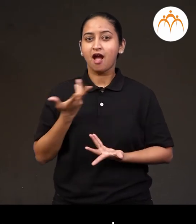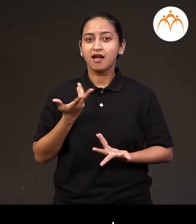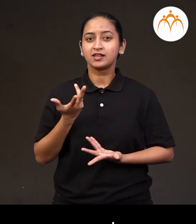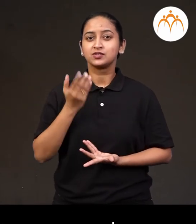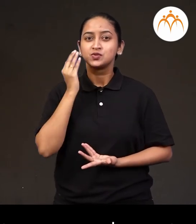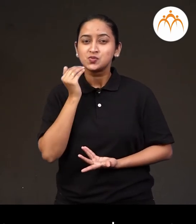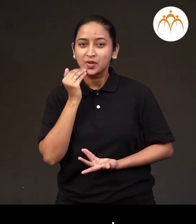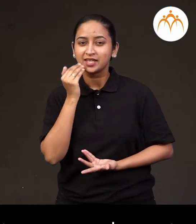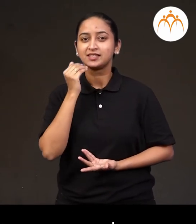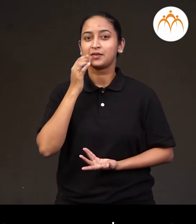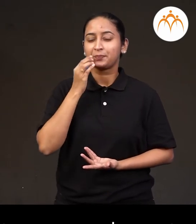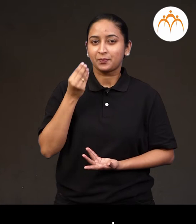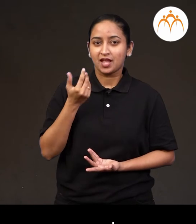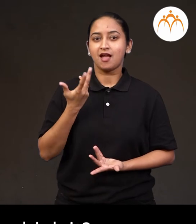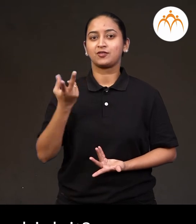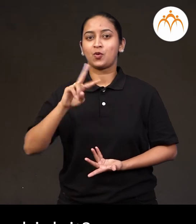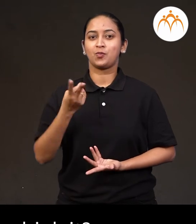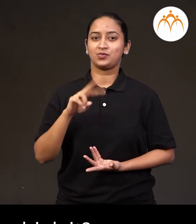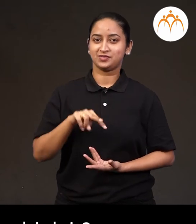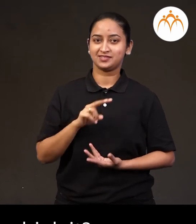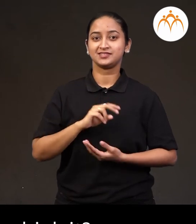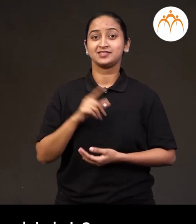sweet. Would you like to drink it?